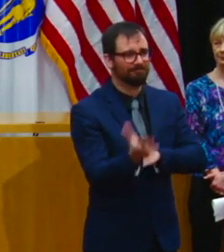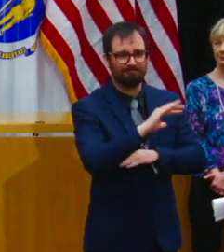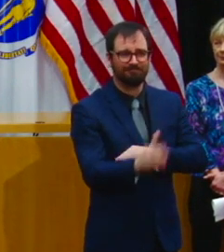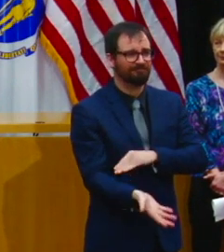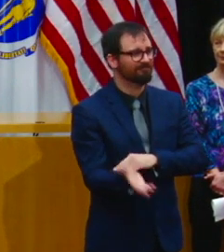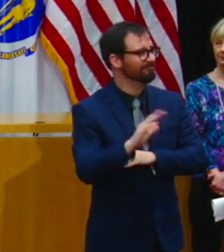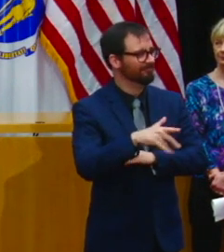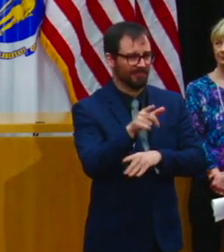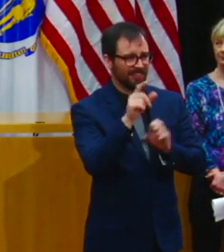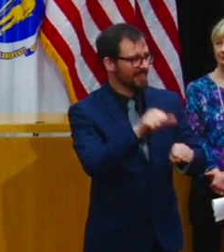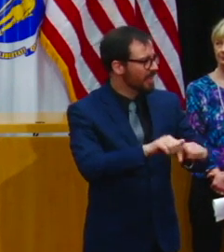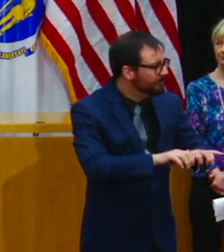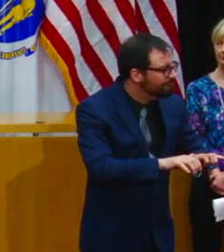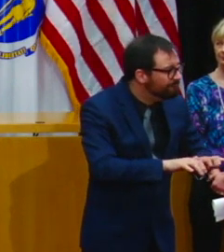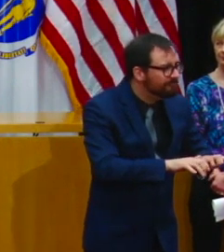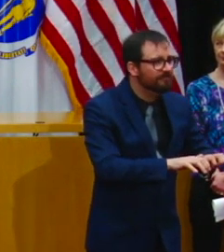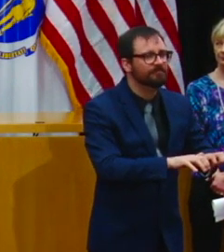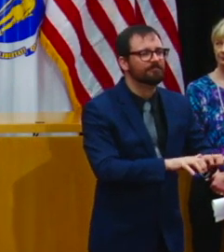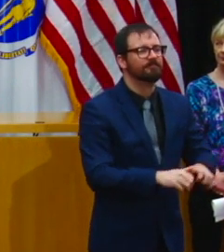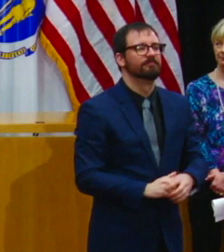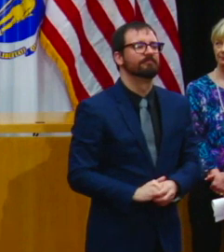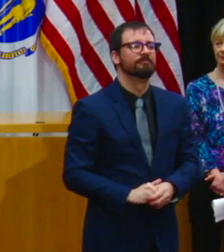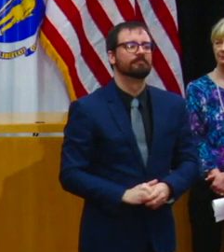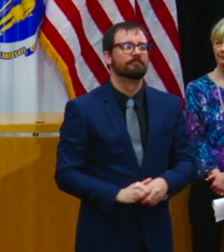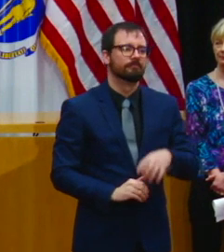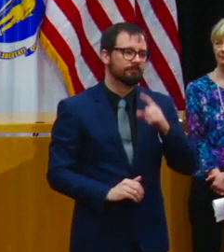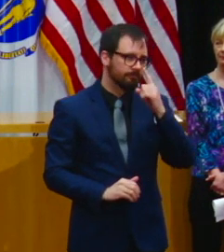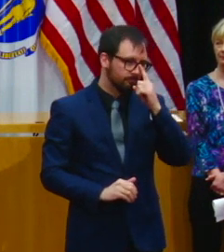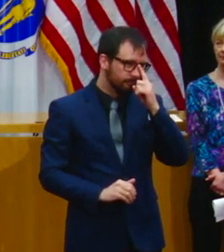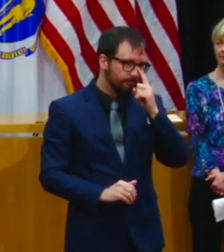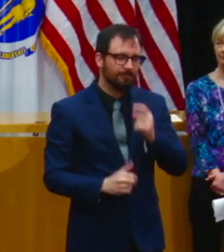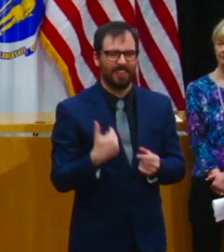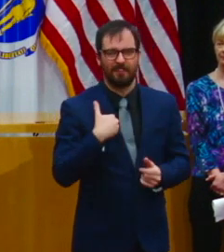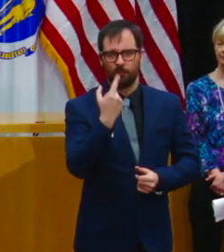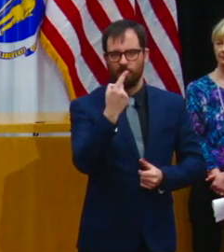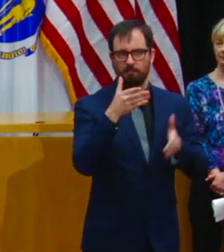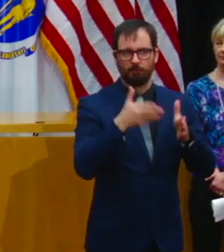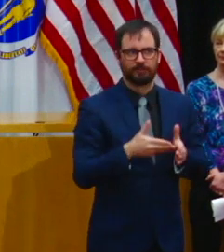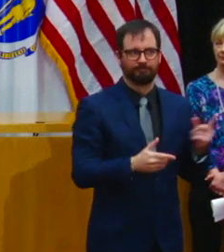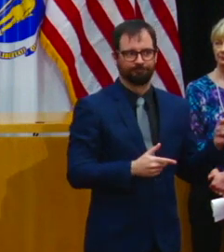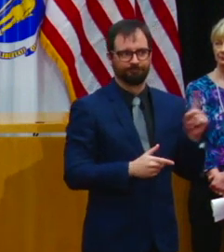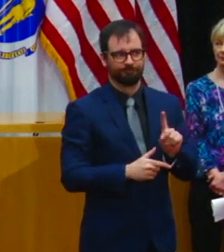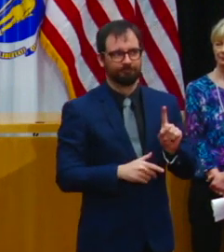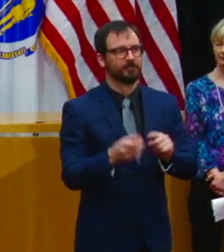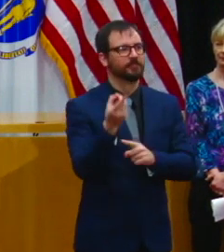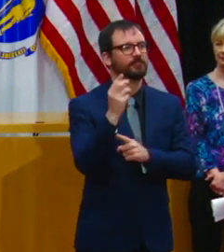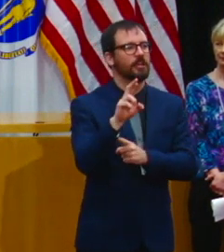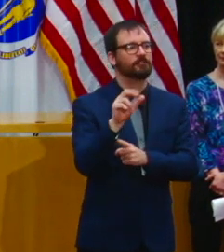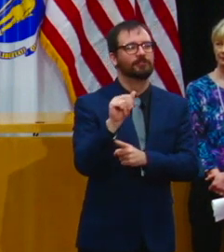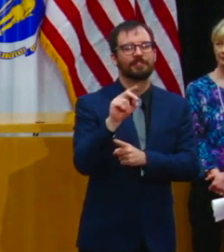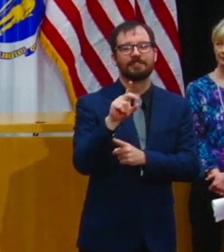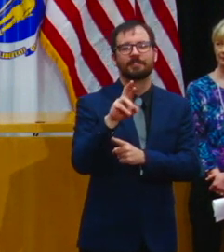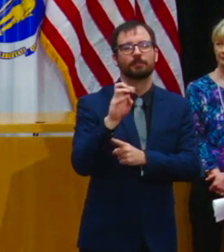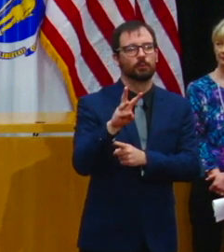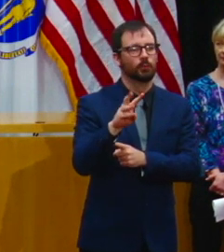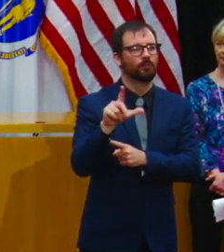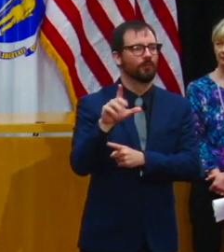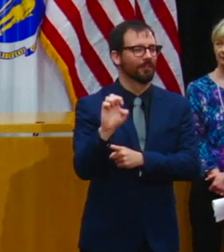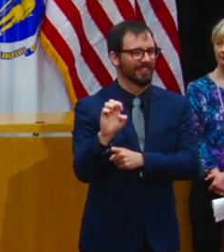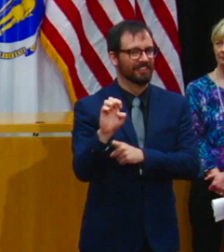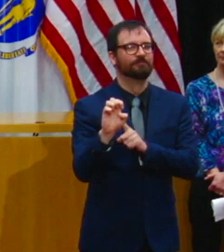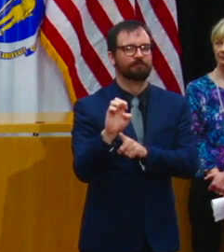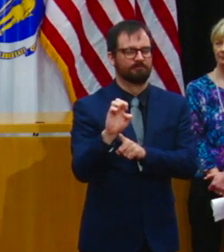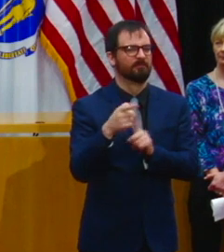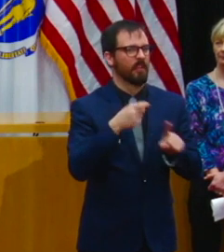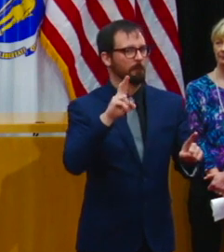have with us today Dr. Andrew Lay, who will go into more details on this in just a few minutes. He's the CEO and co-founder of